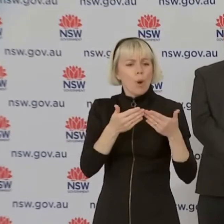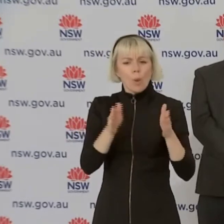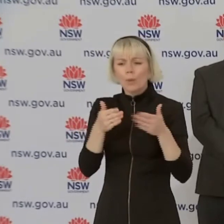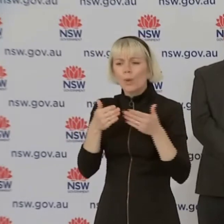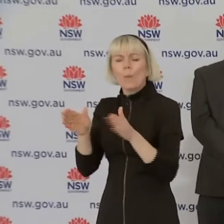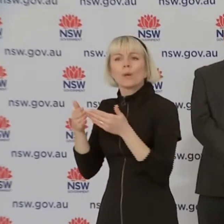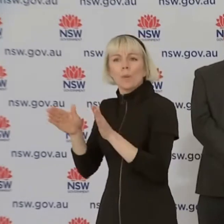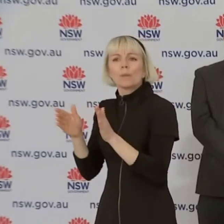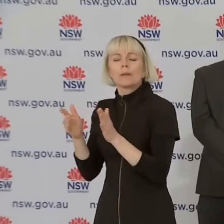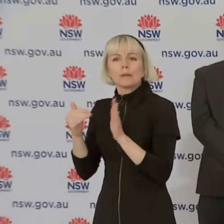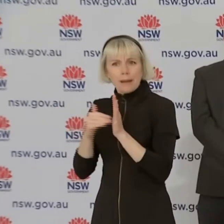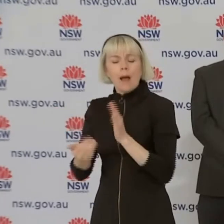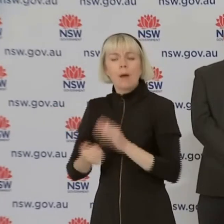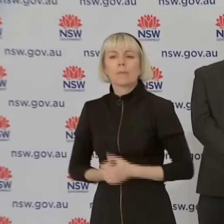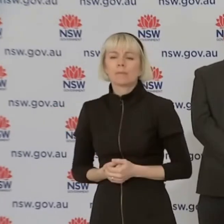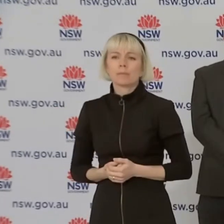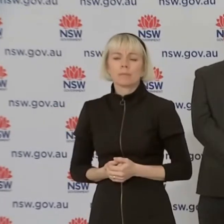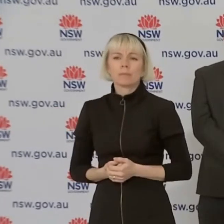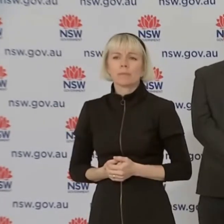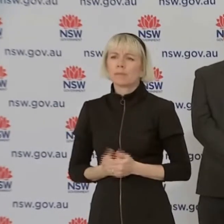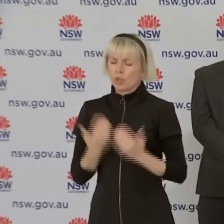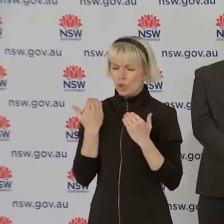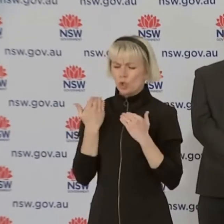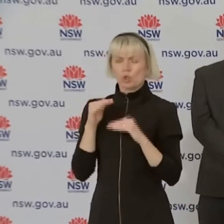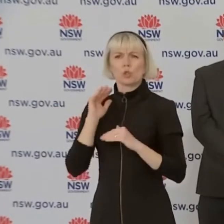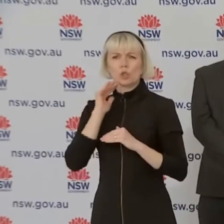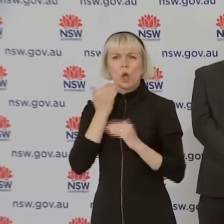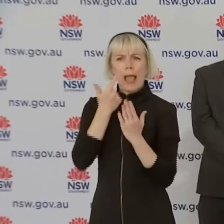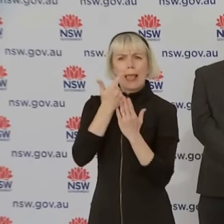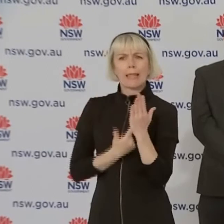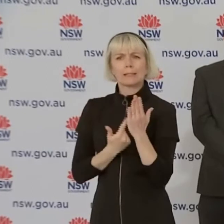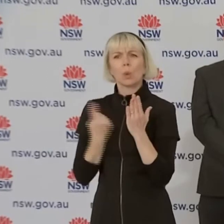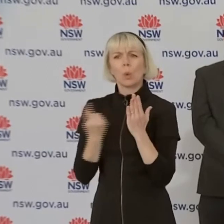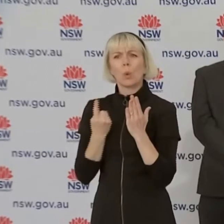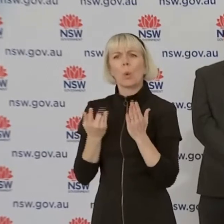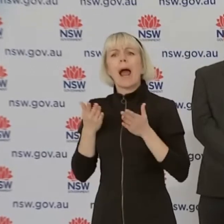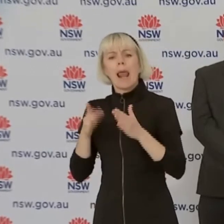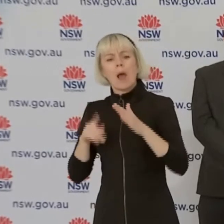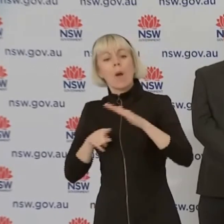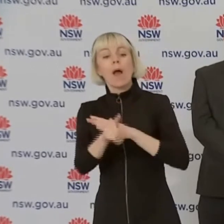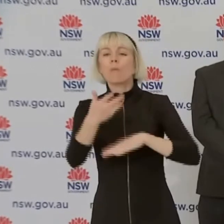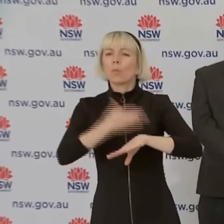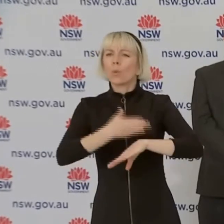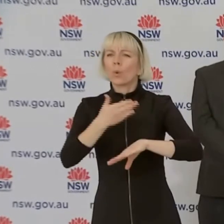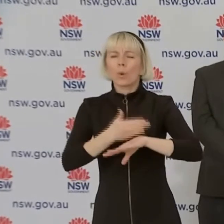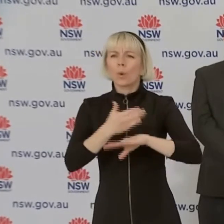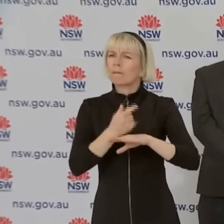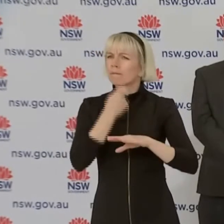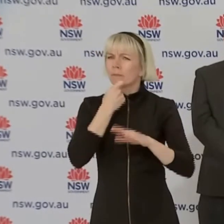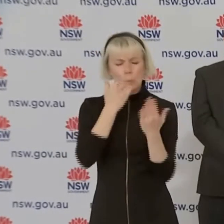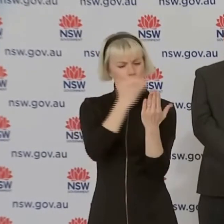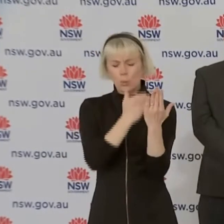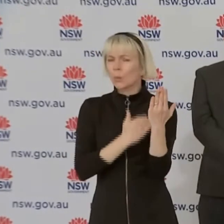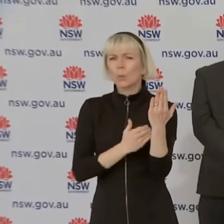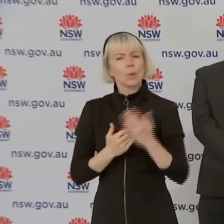limited list of authorised workers, a very fine list. But we also need to acknowledge the challenges that